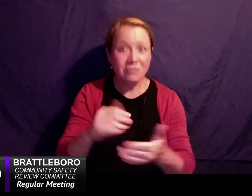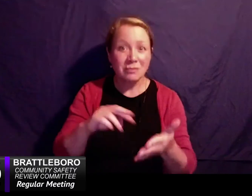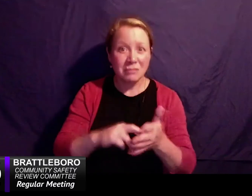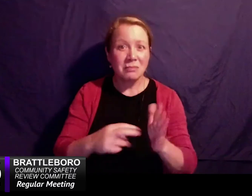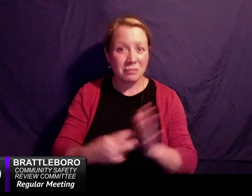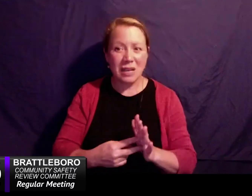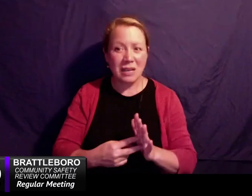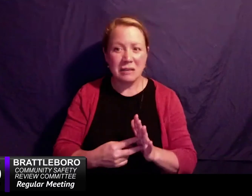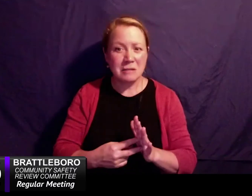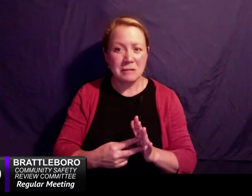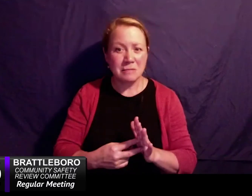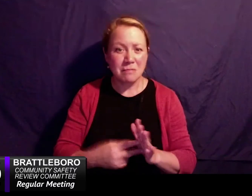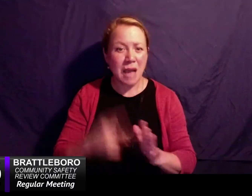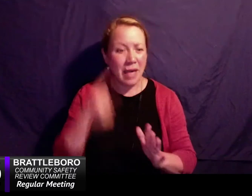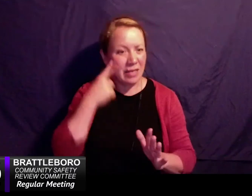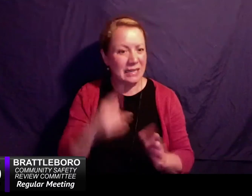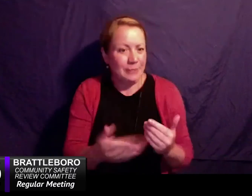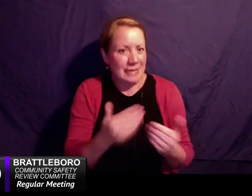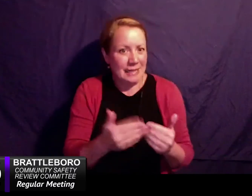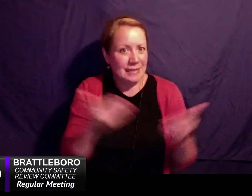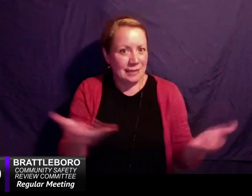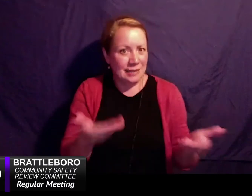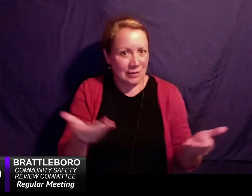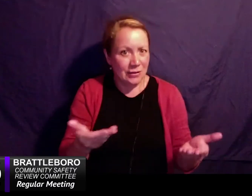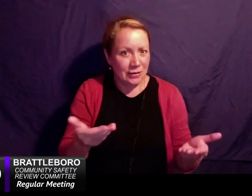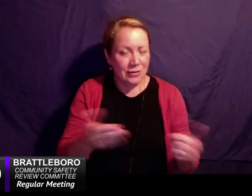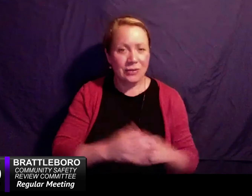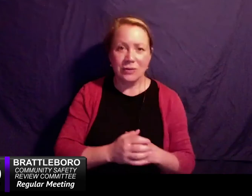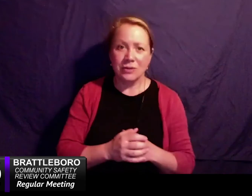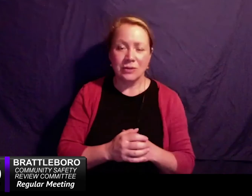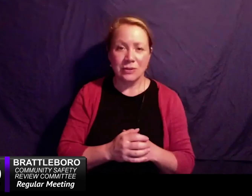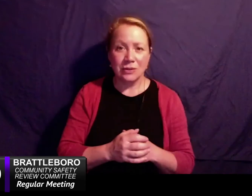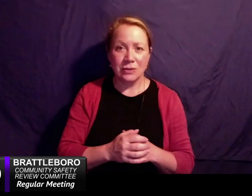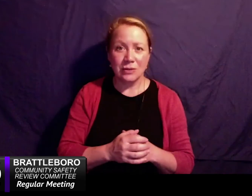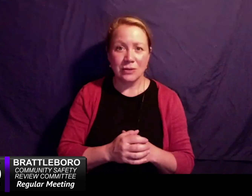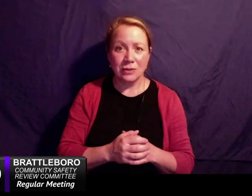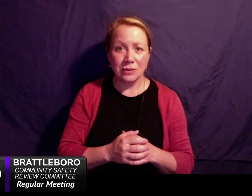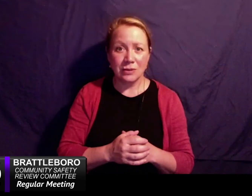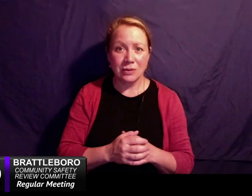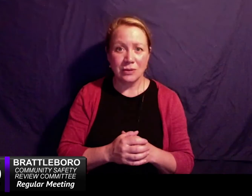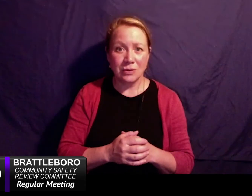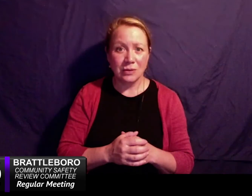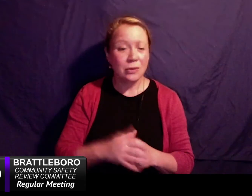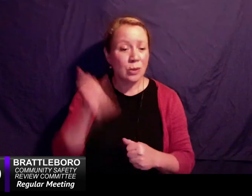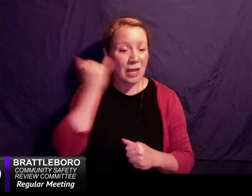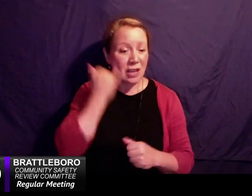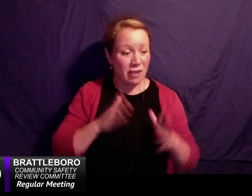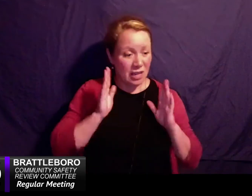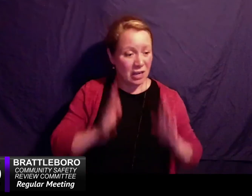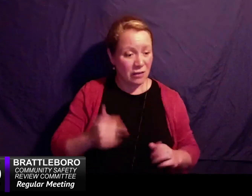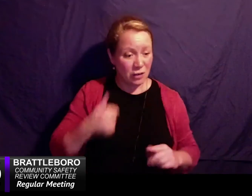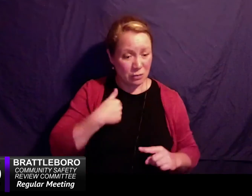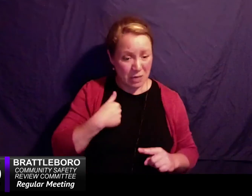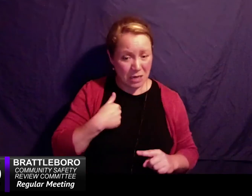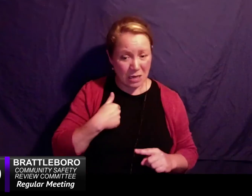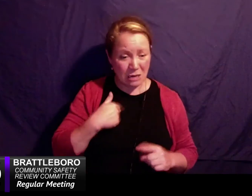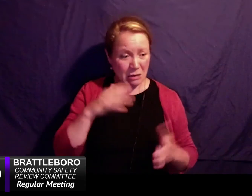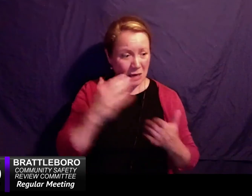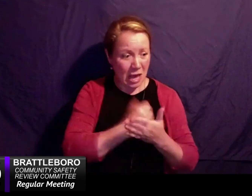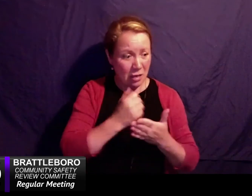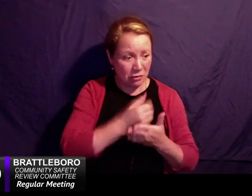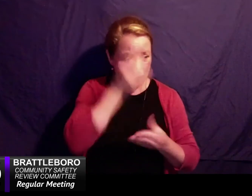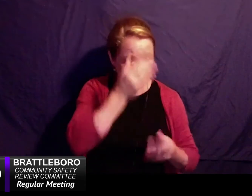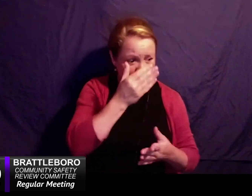type of process than in some others to do that. If any of us individually or in very small groups are just gathering information and bringing that